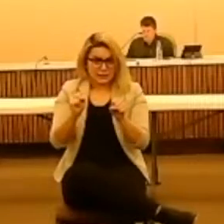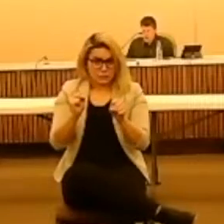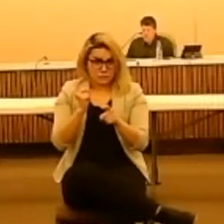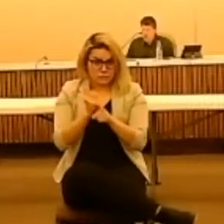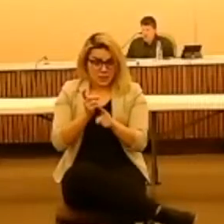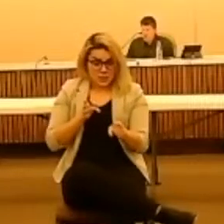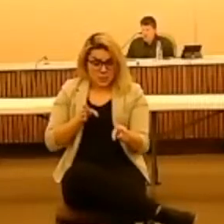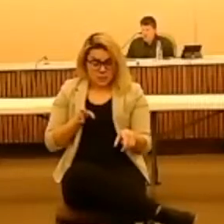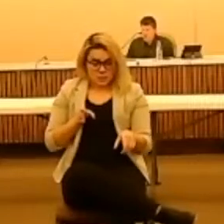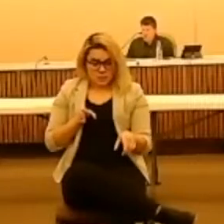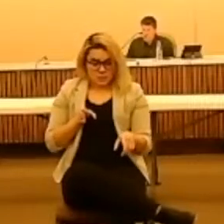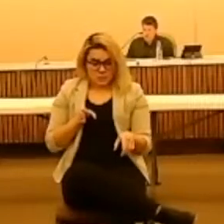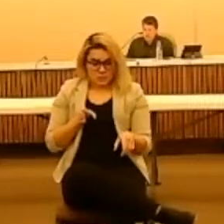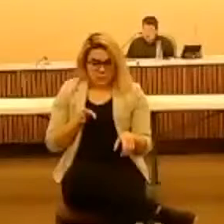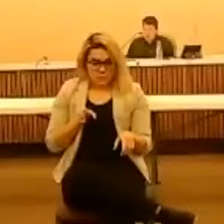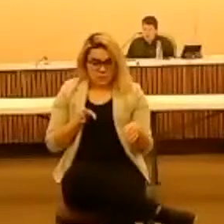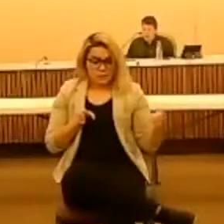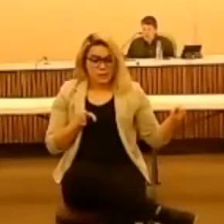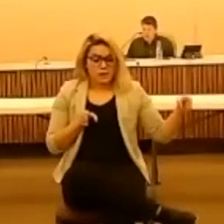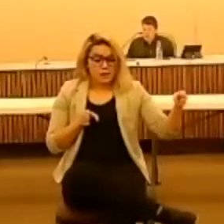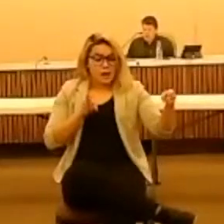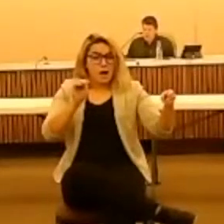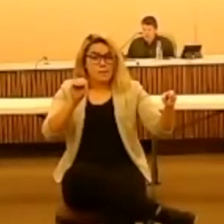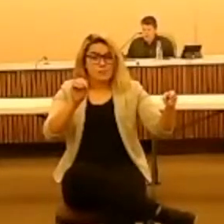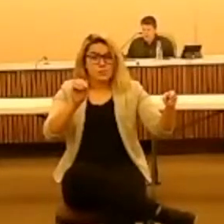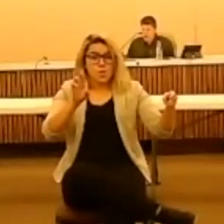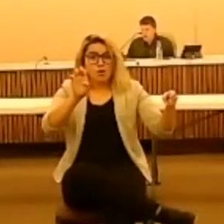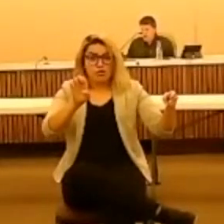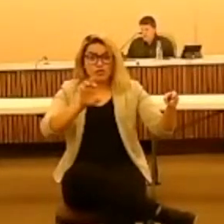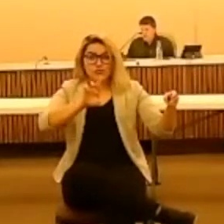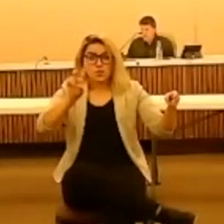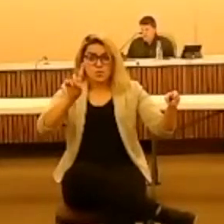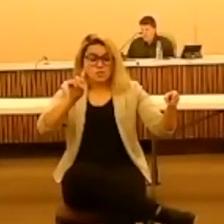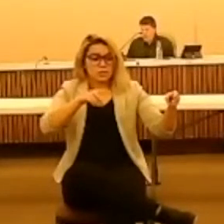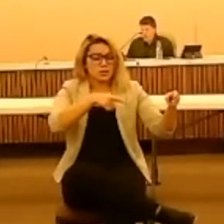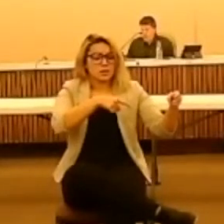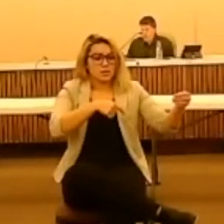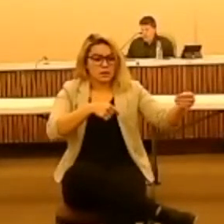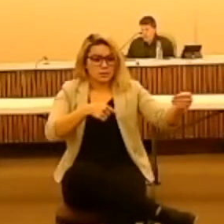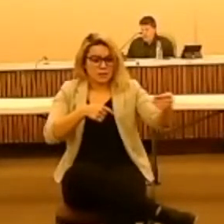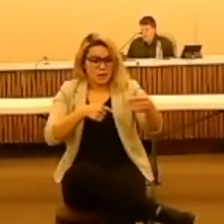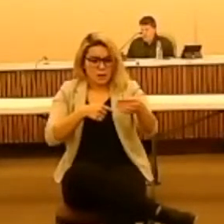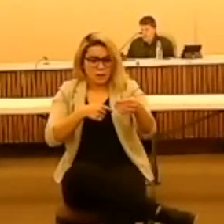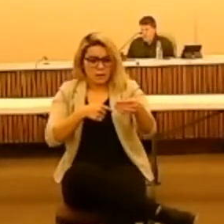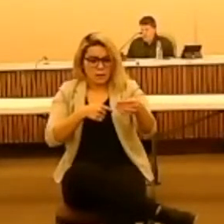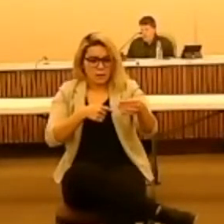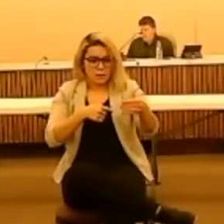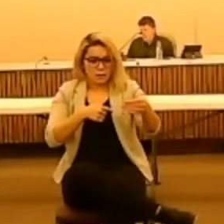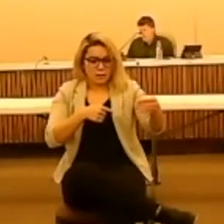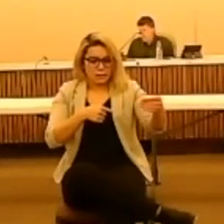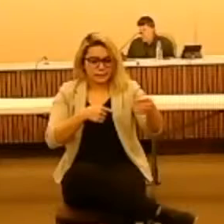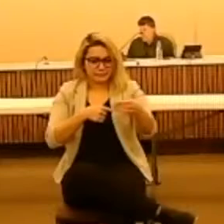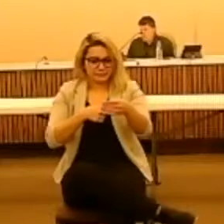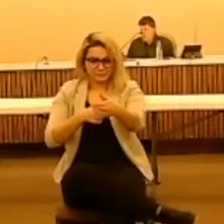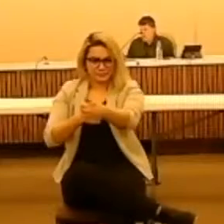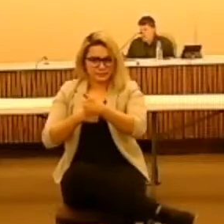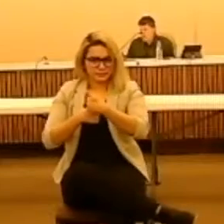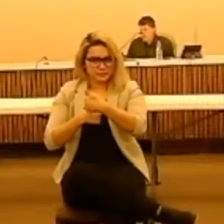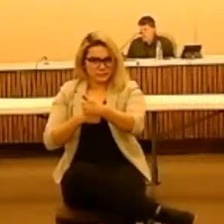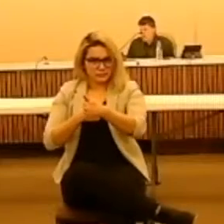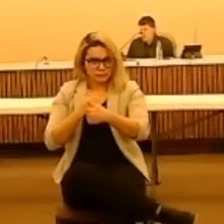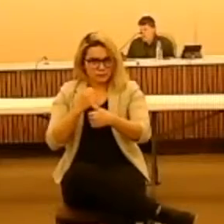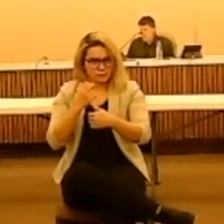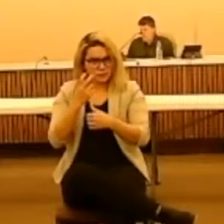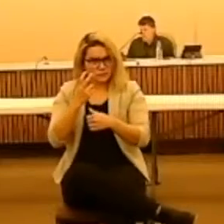the sidewalk along Moore Road, and then the shoulder along the north and east side of